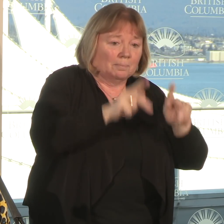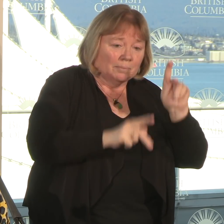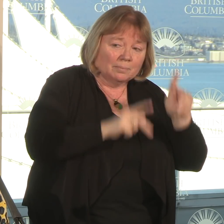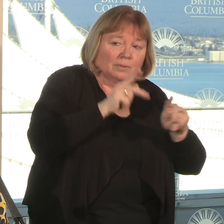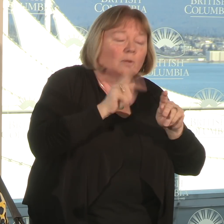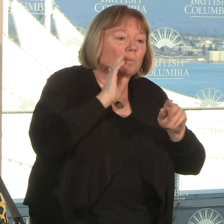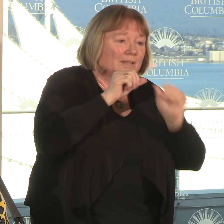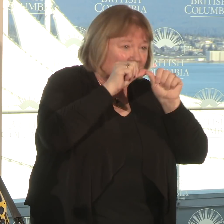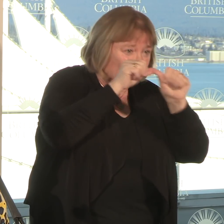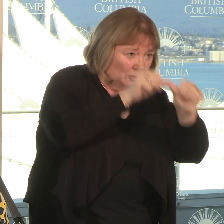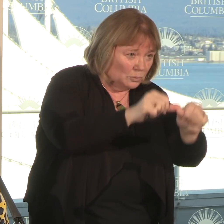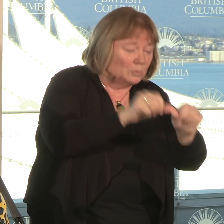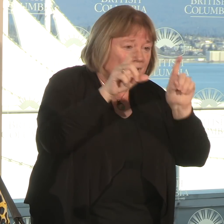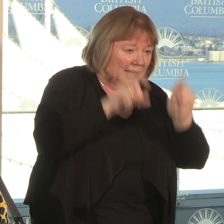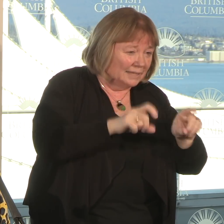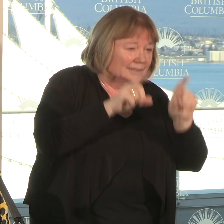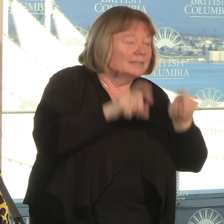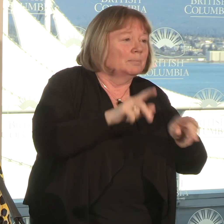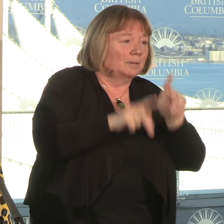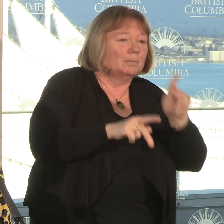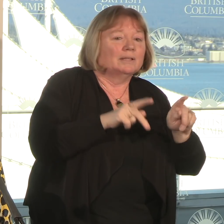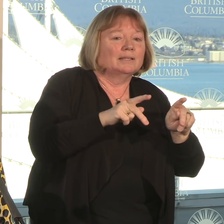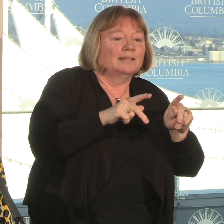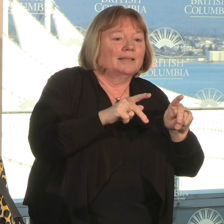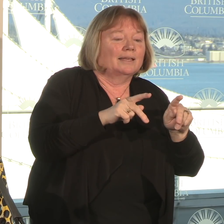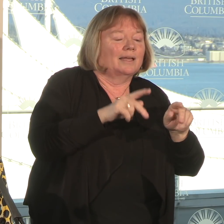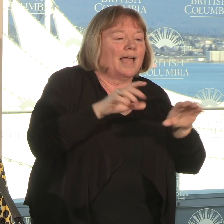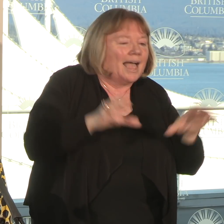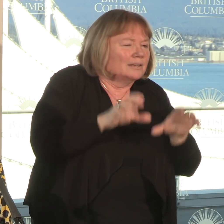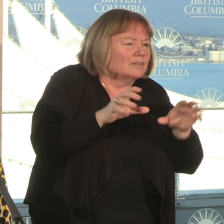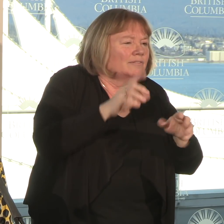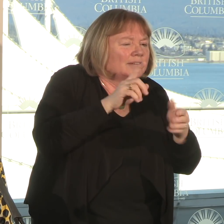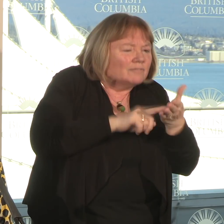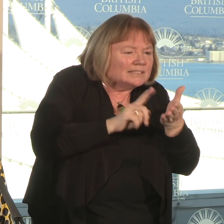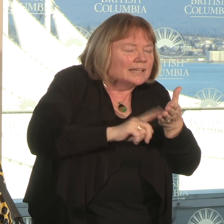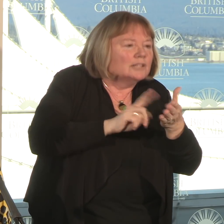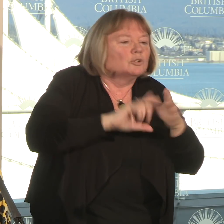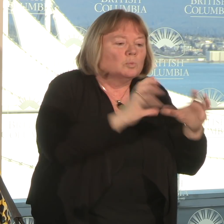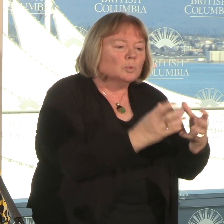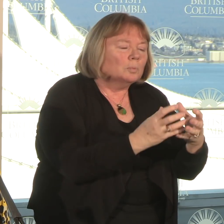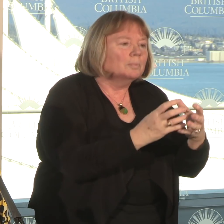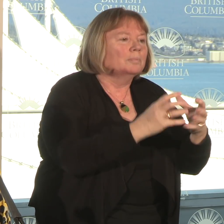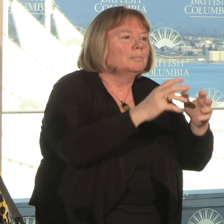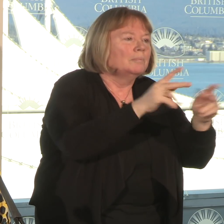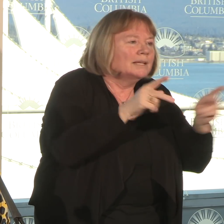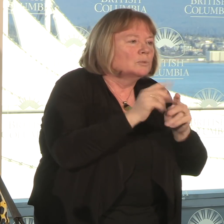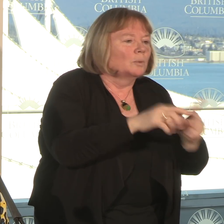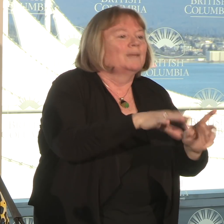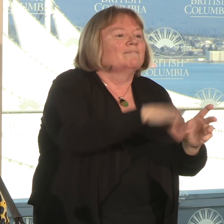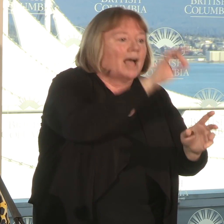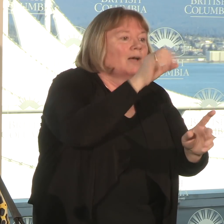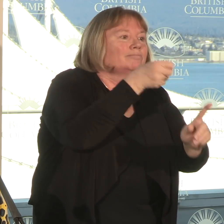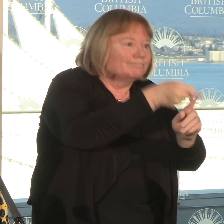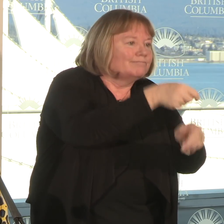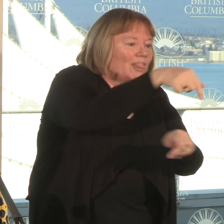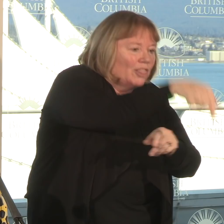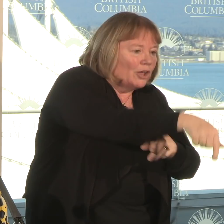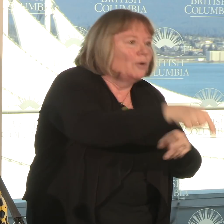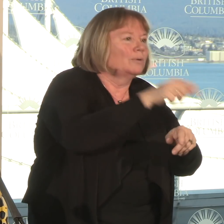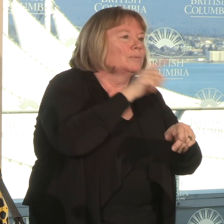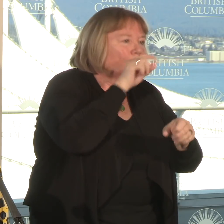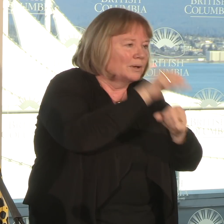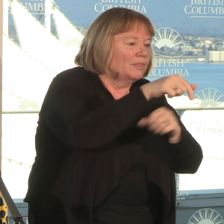will continue to test people in active investigations and cluster outbreaks, because that's how we determine how this virus